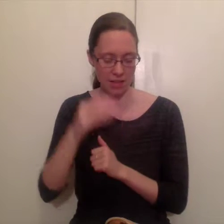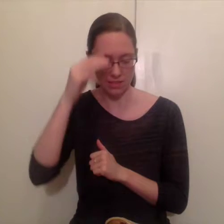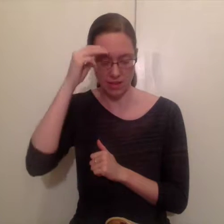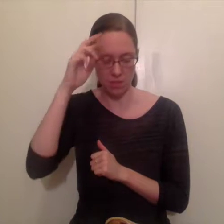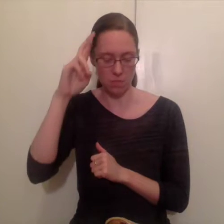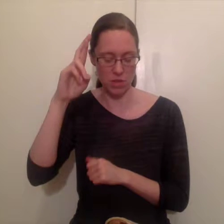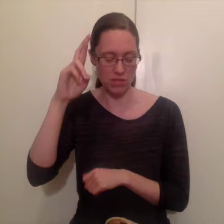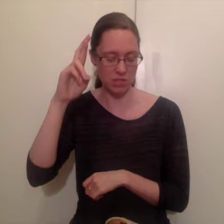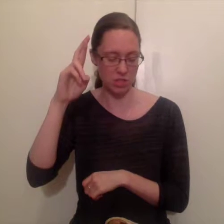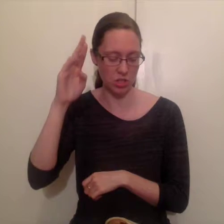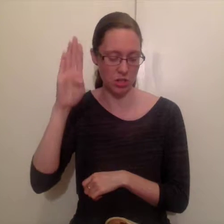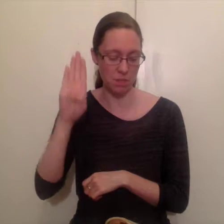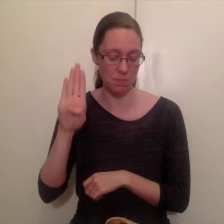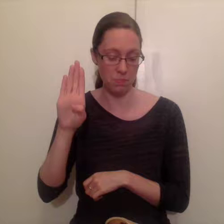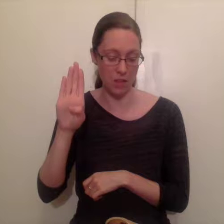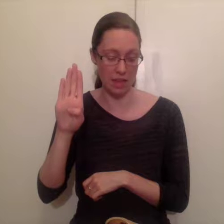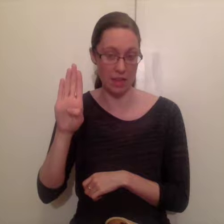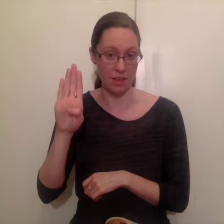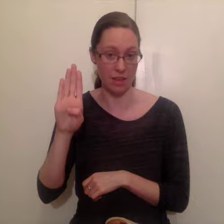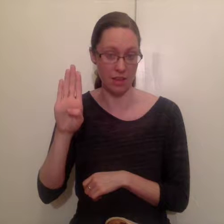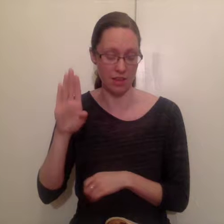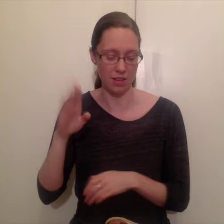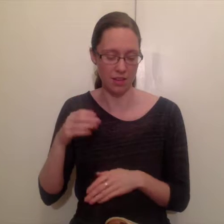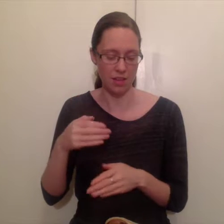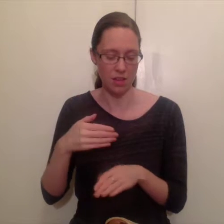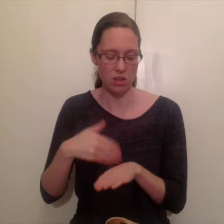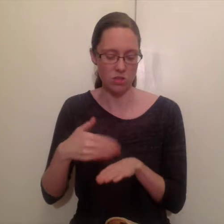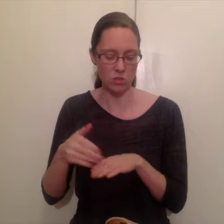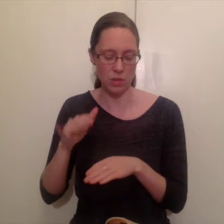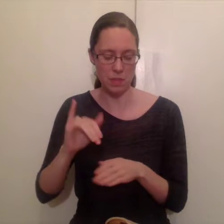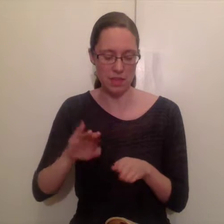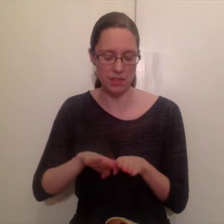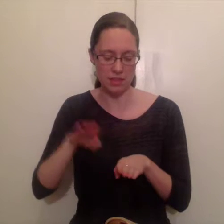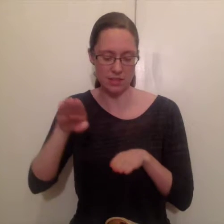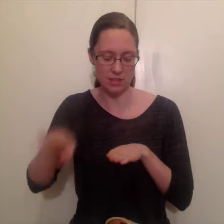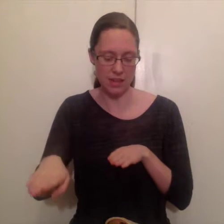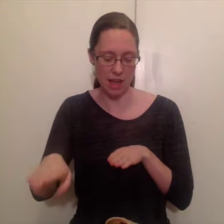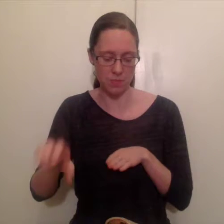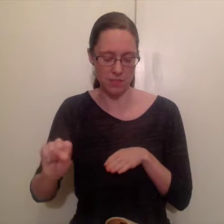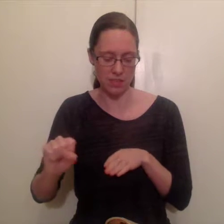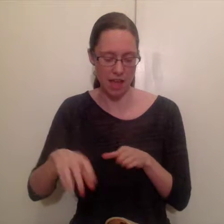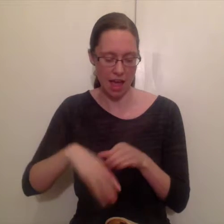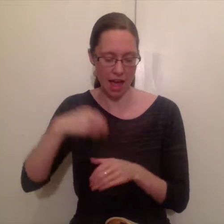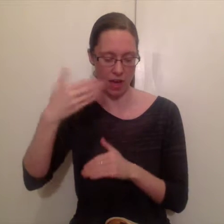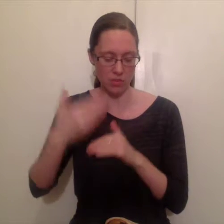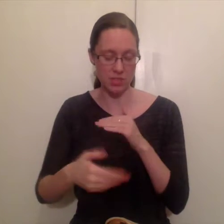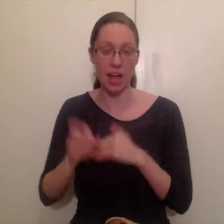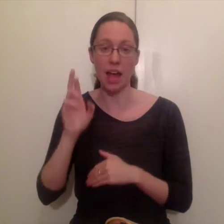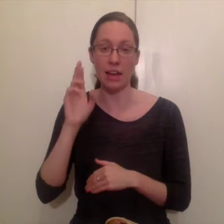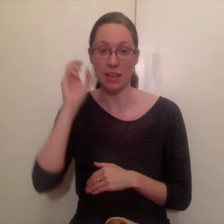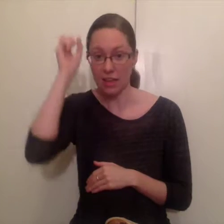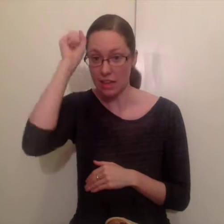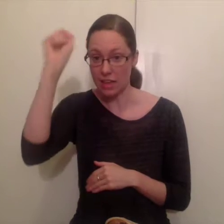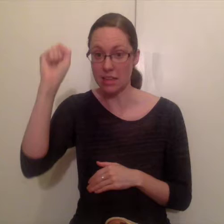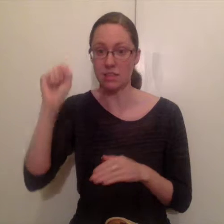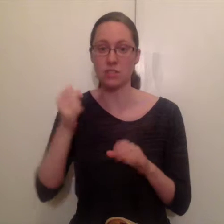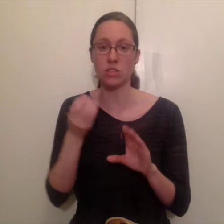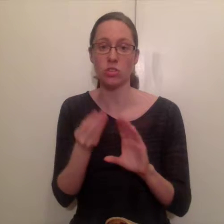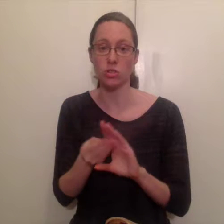past Mr. B, sweeping the steps outside his